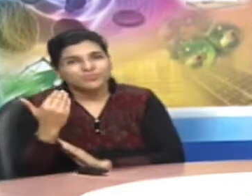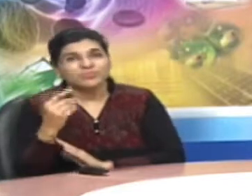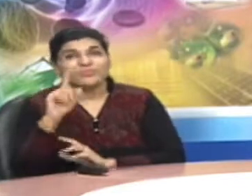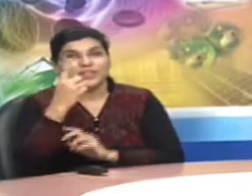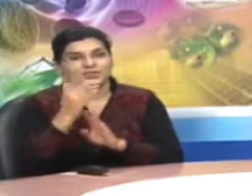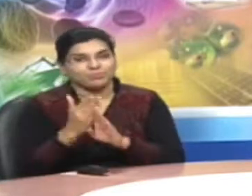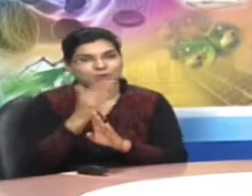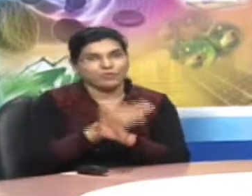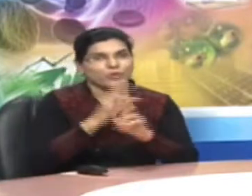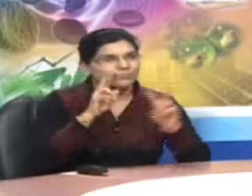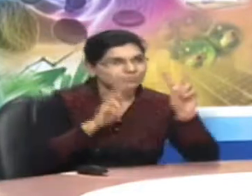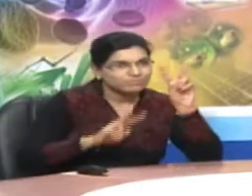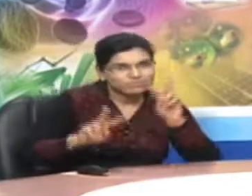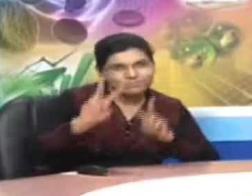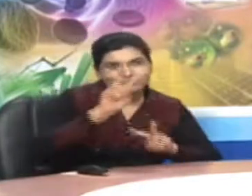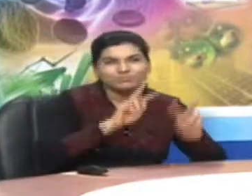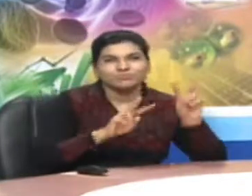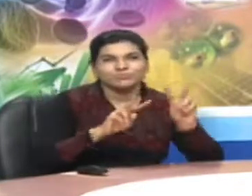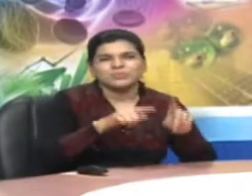no problem.